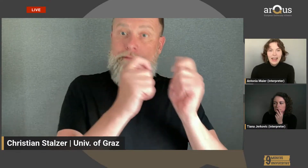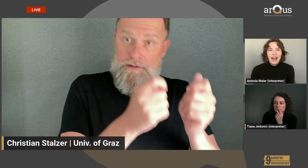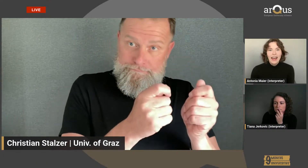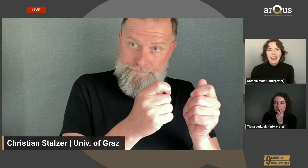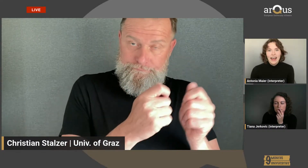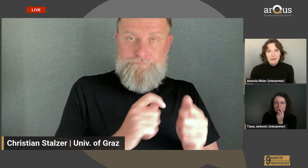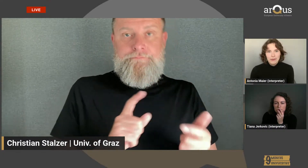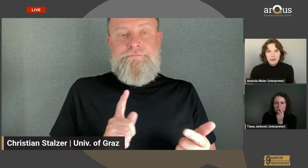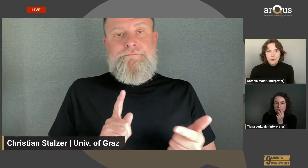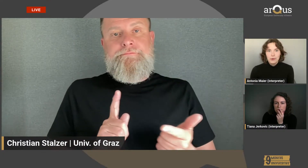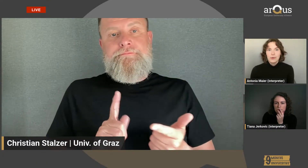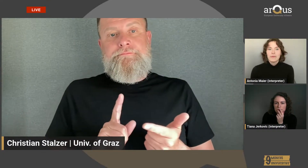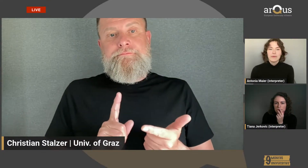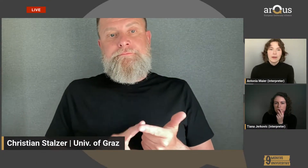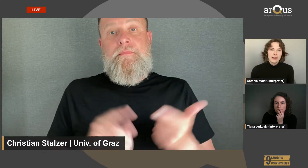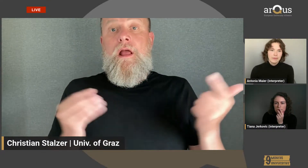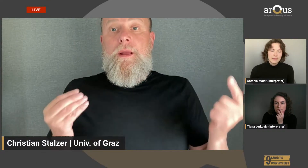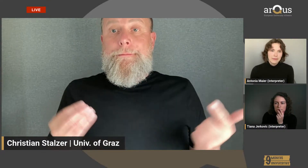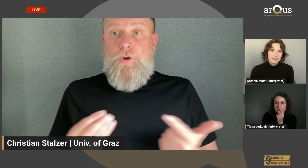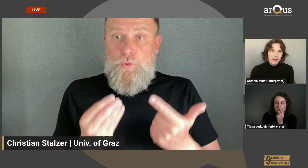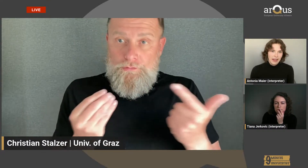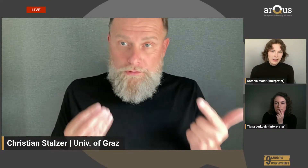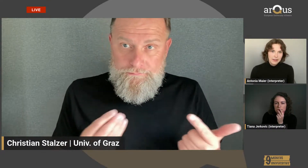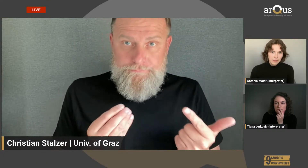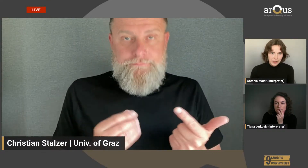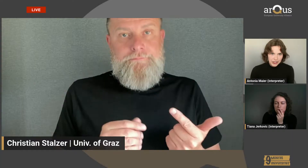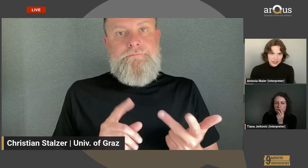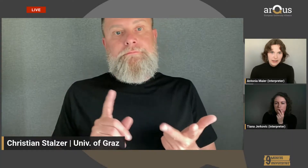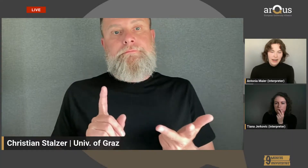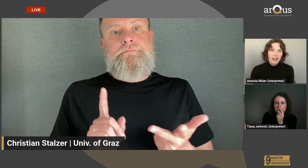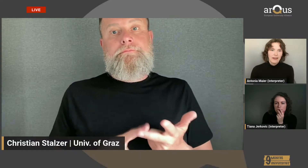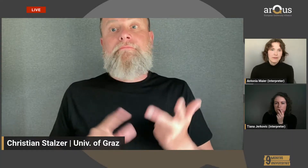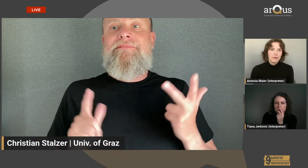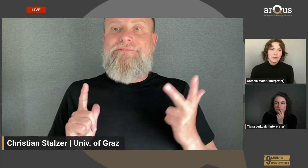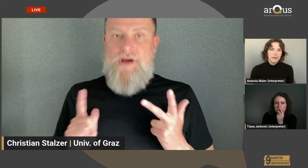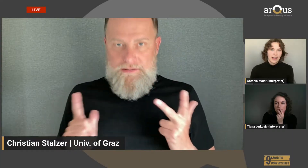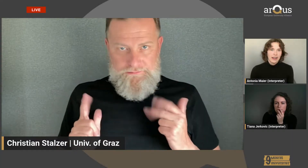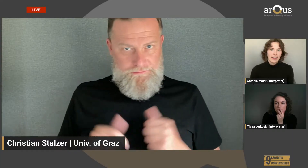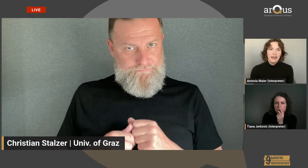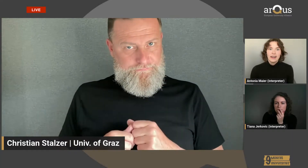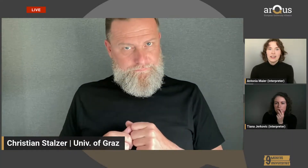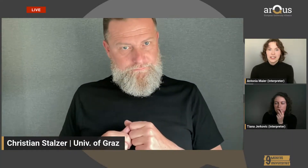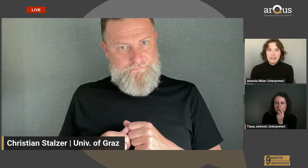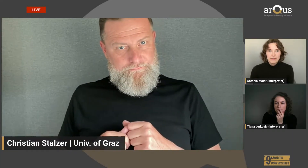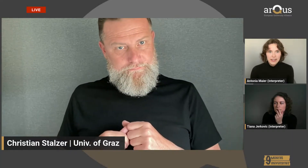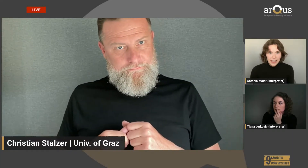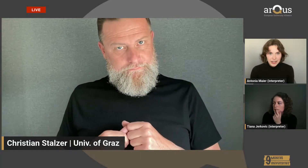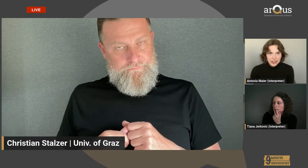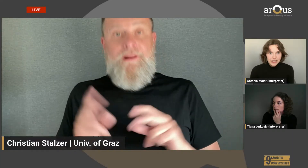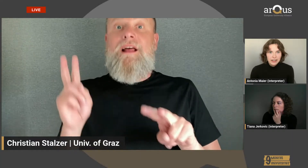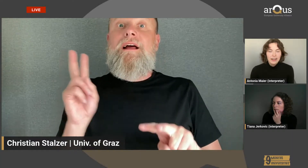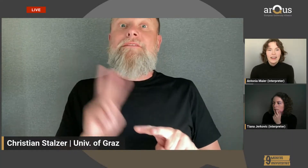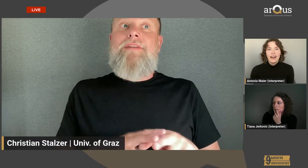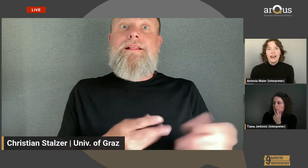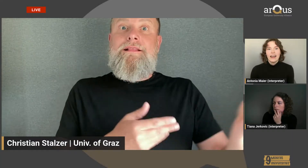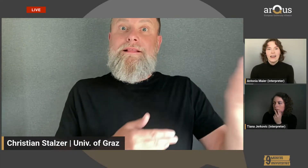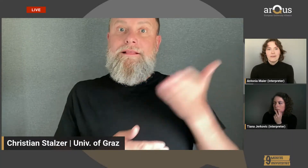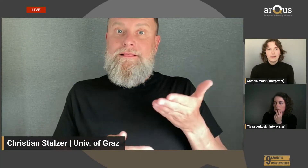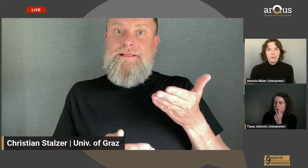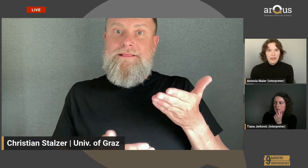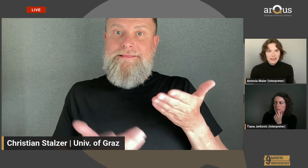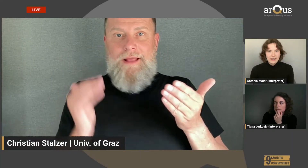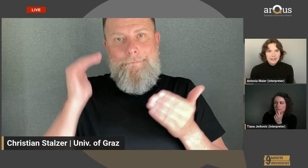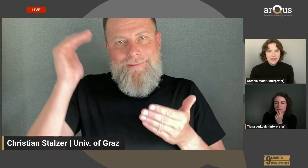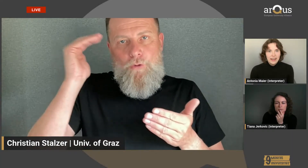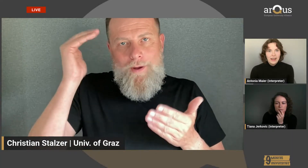meeting. I have to file a submission, I have to file a justification, I have